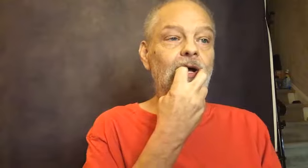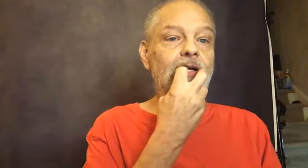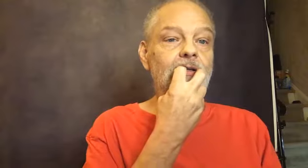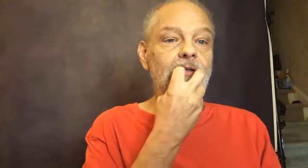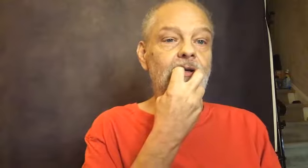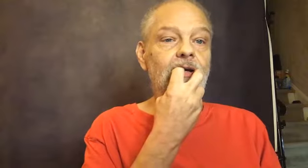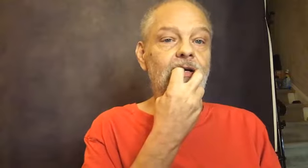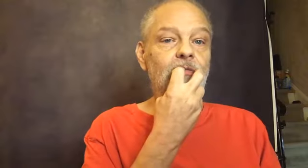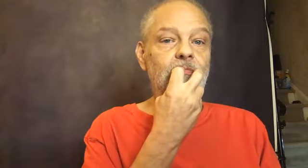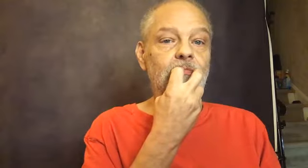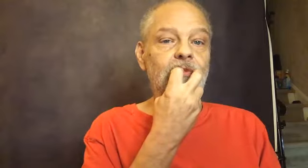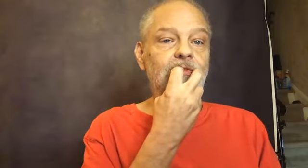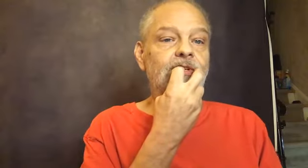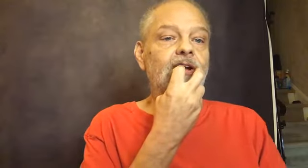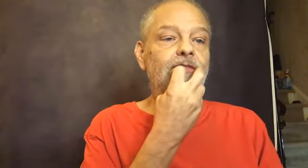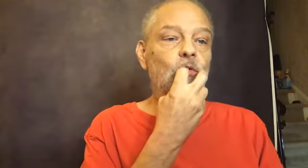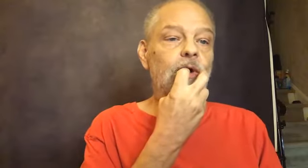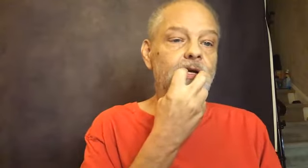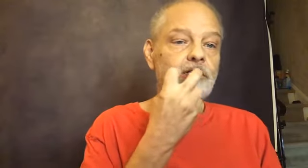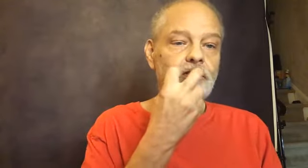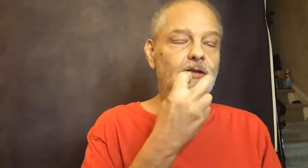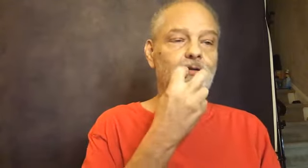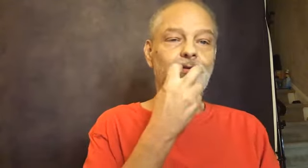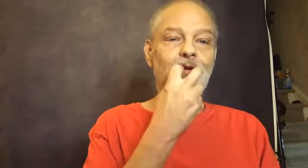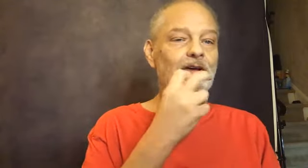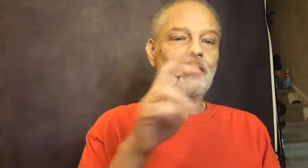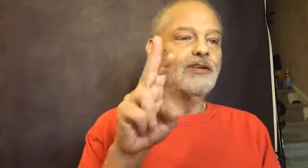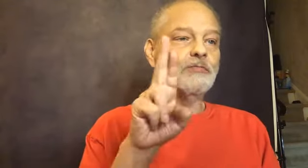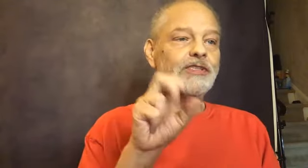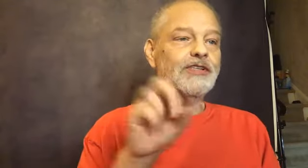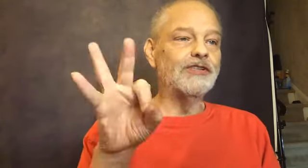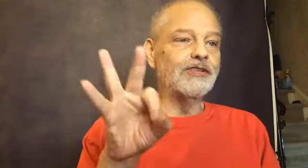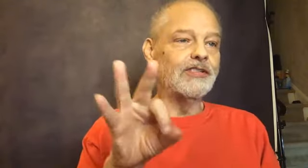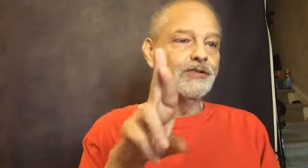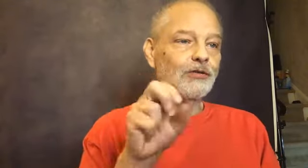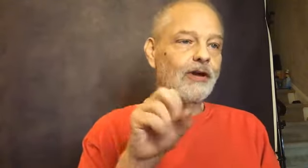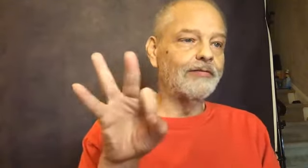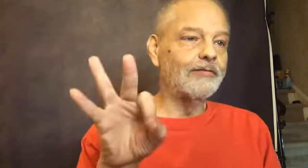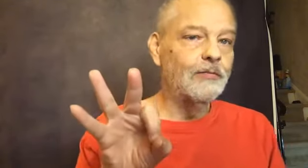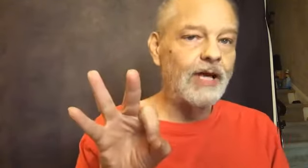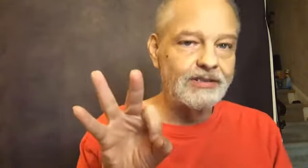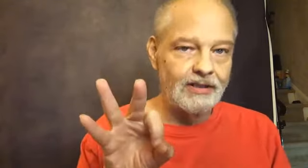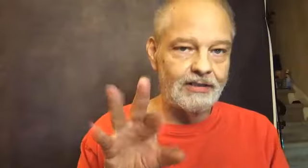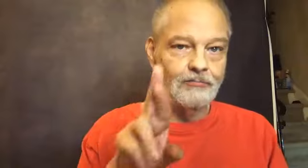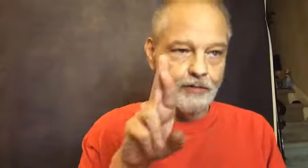but it's kind of in the way. Much easier just to do ref as in